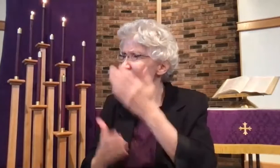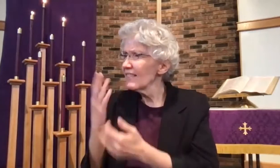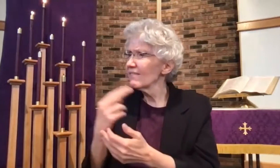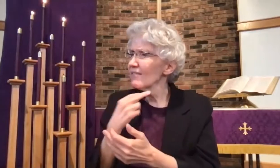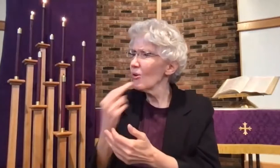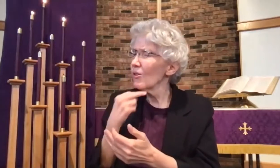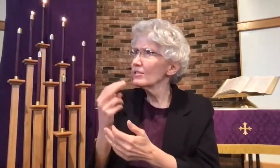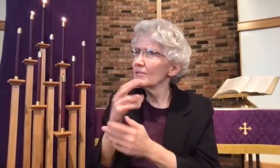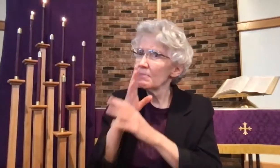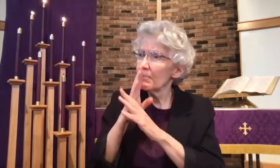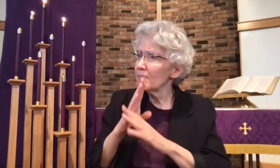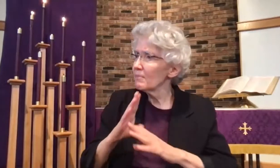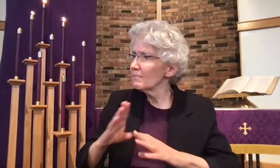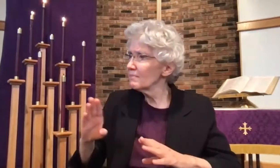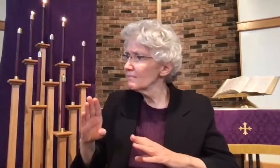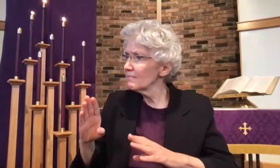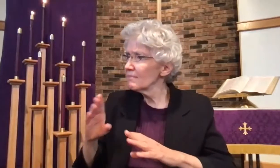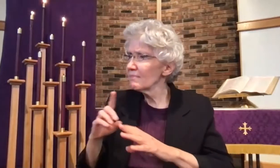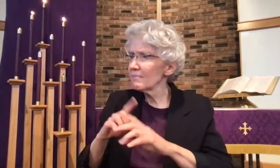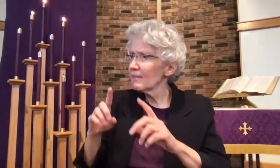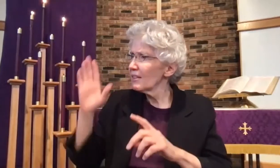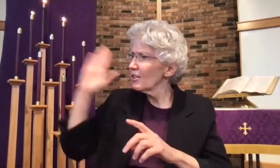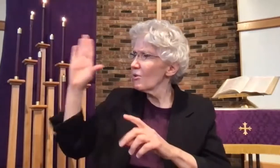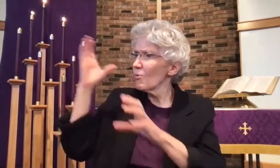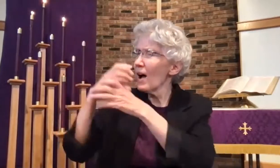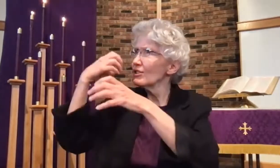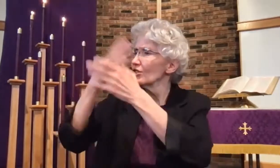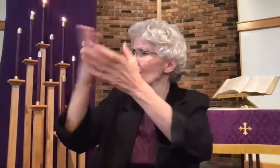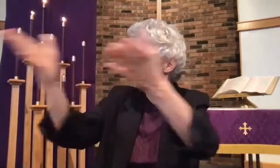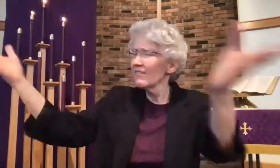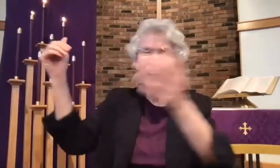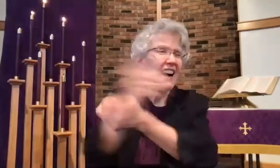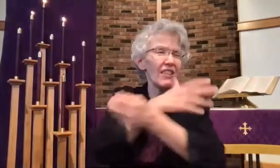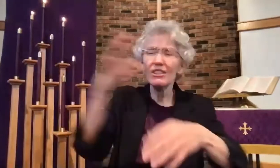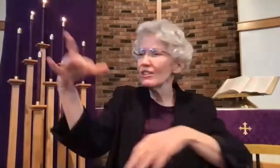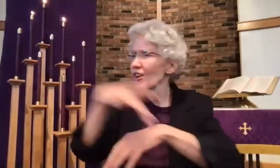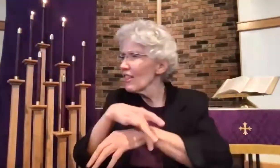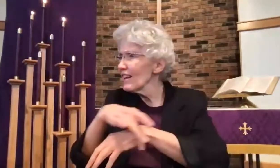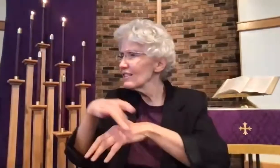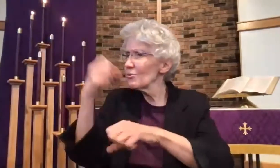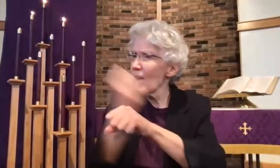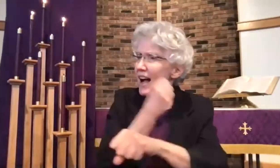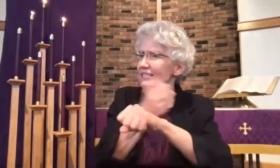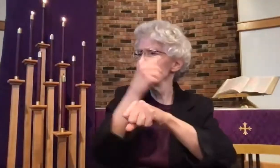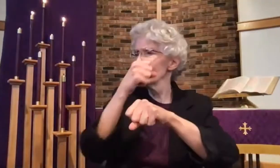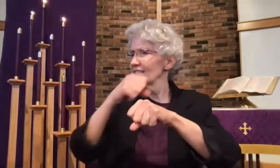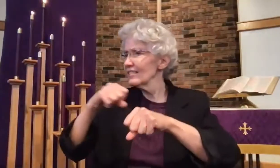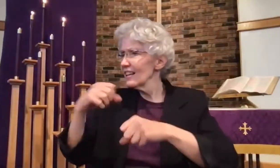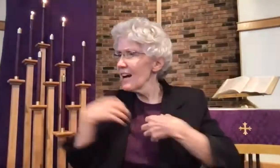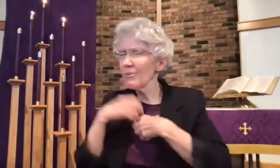Even if our hands and voice were silenced, your creation, earth, rocks,